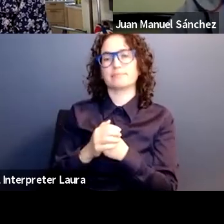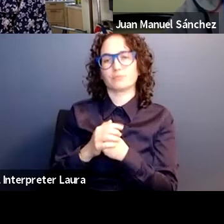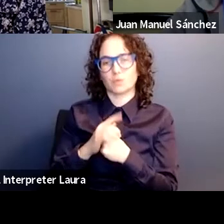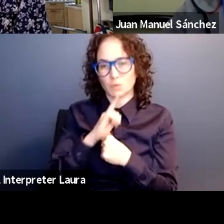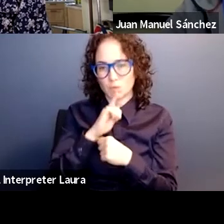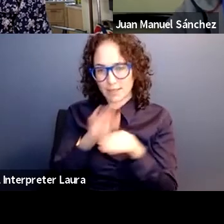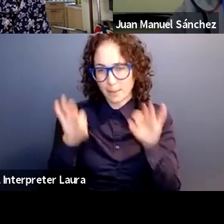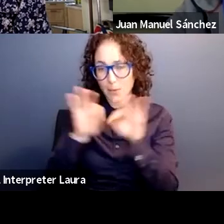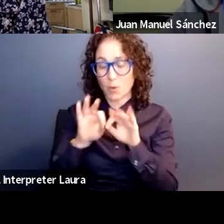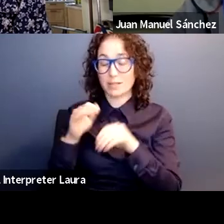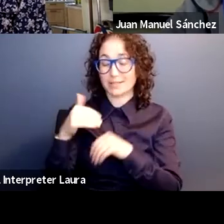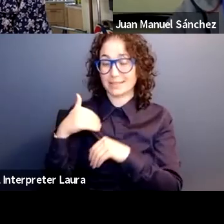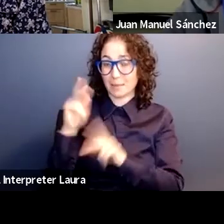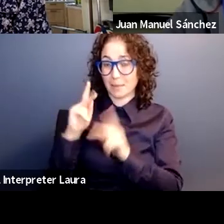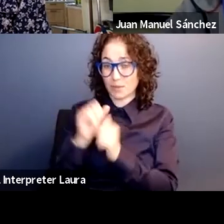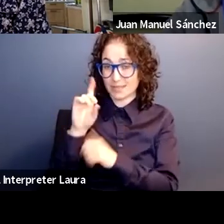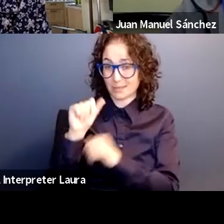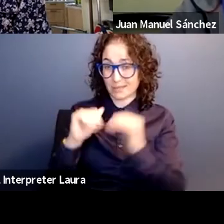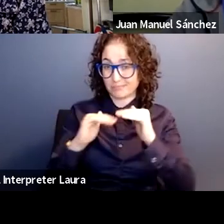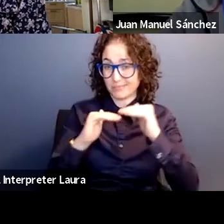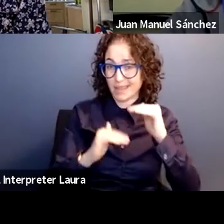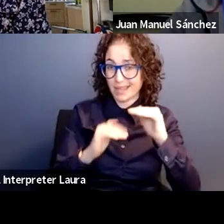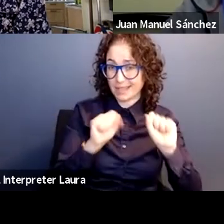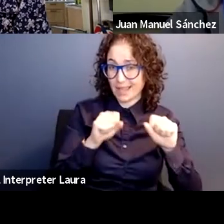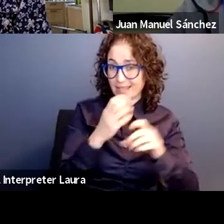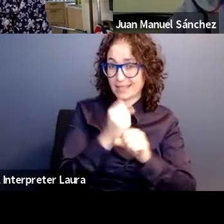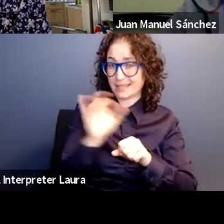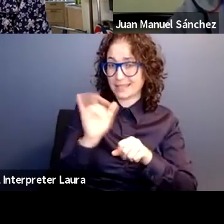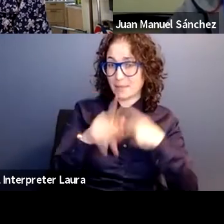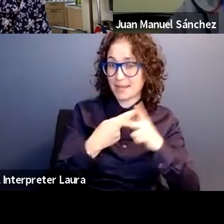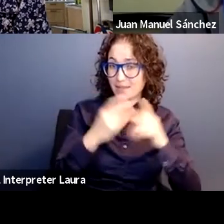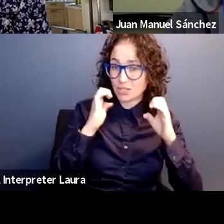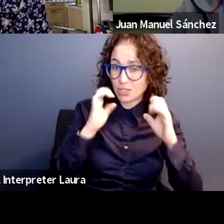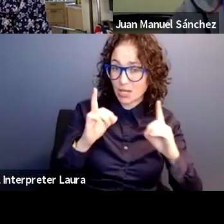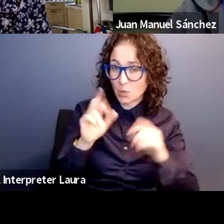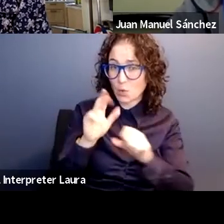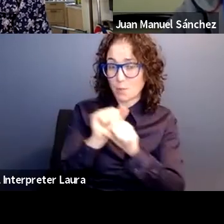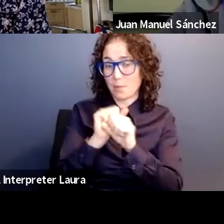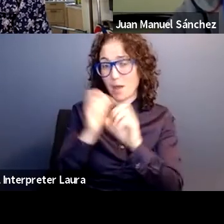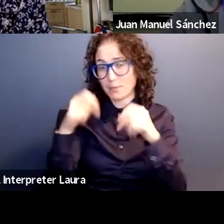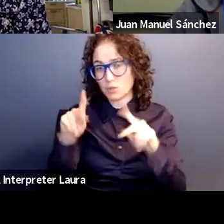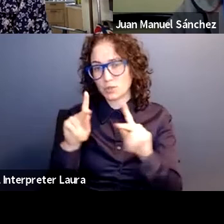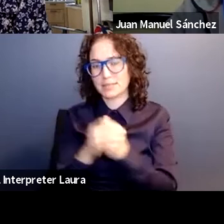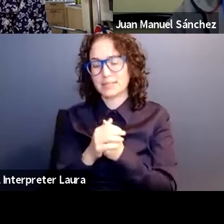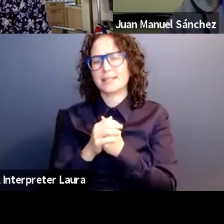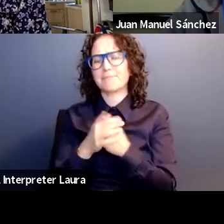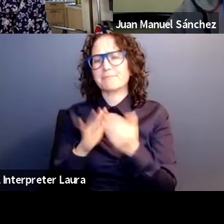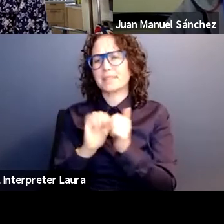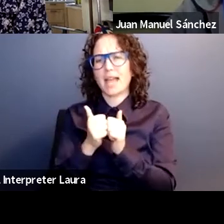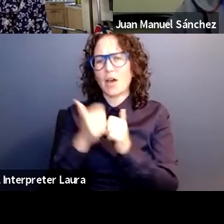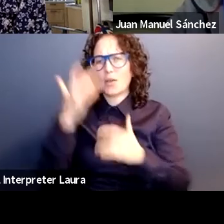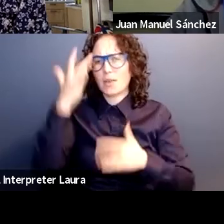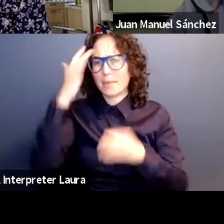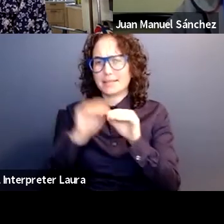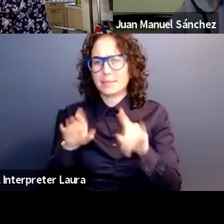critical. Young people with disabilities are less likely to get the same type of education or employment opportunities. How has the pandemic furthered